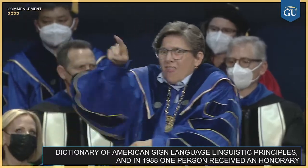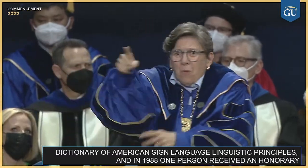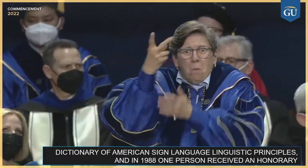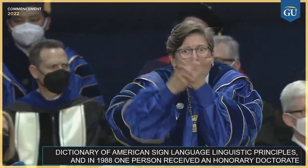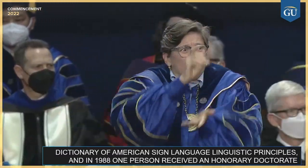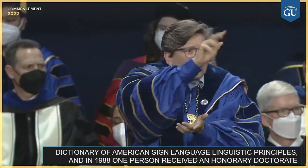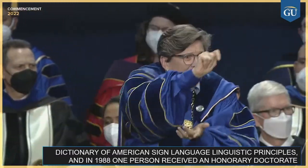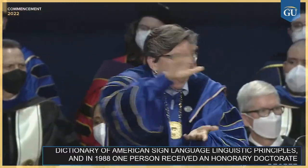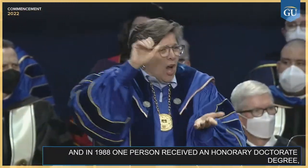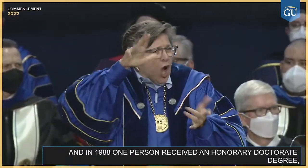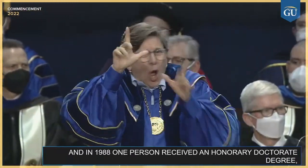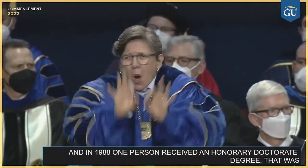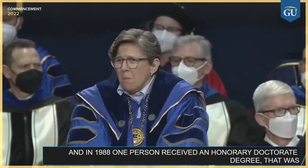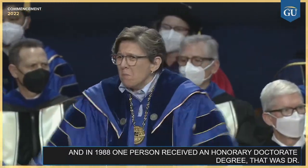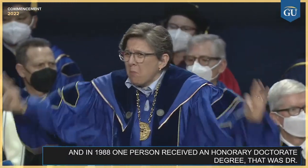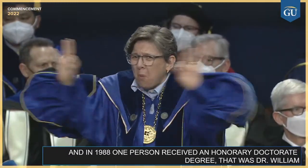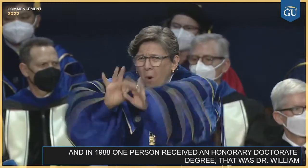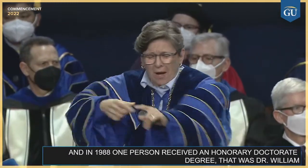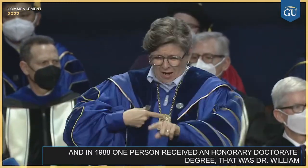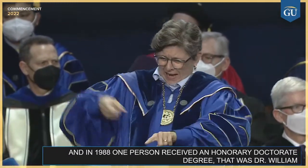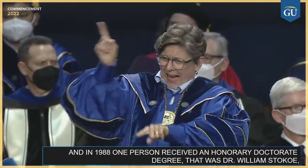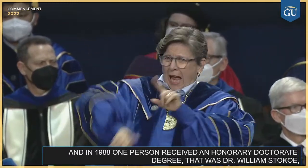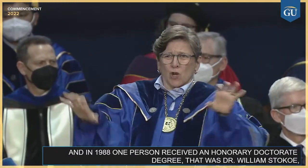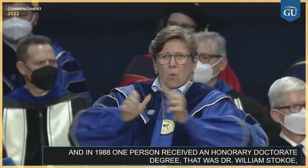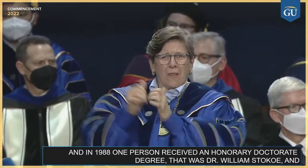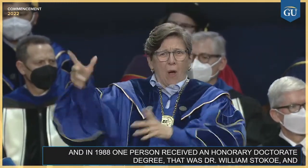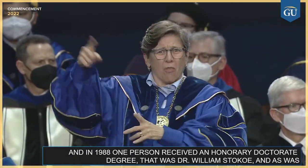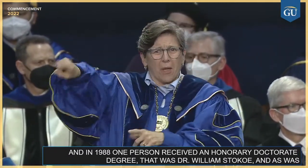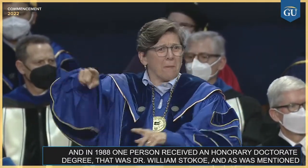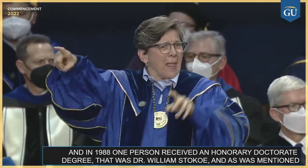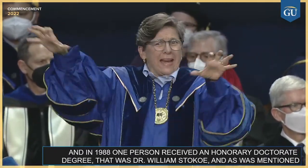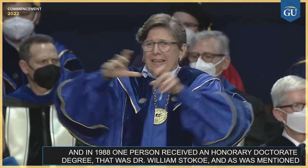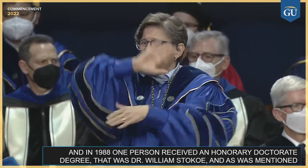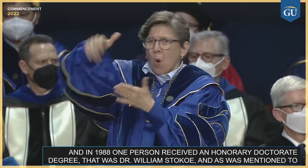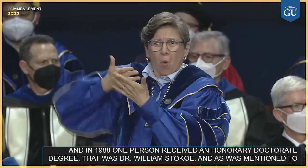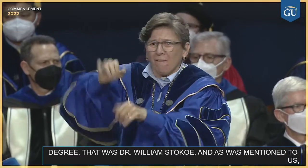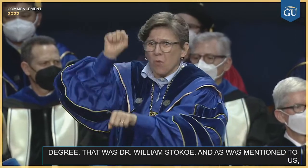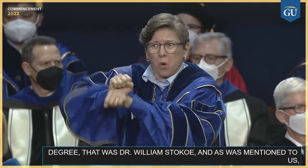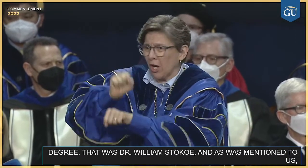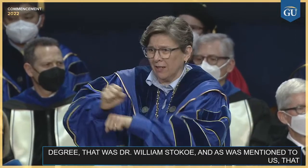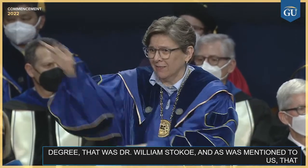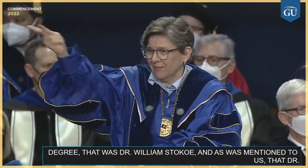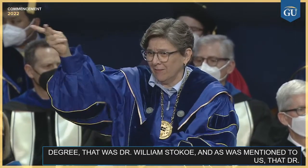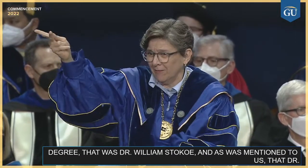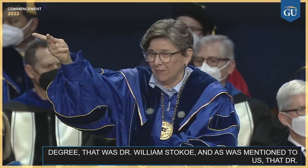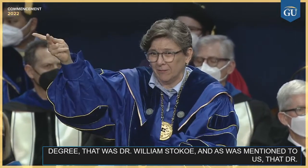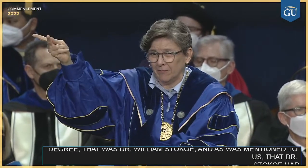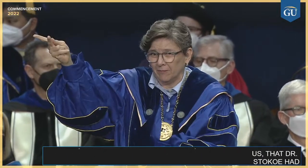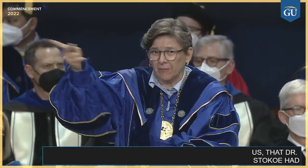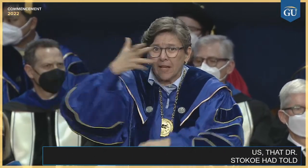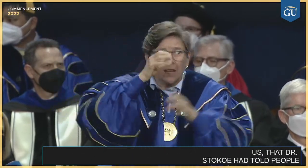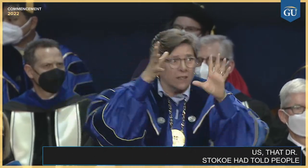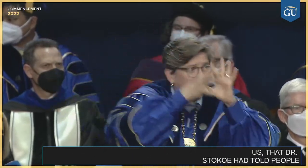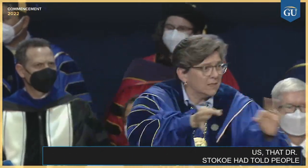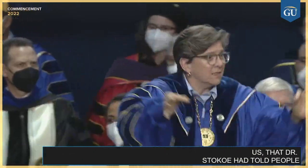time and time again that it was both Dot and Carl who were equally important to doing this work, and that they couldn't have done it if it weren't for the two of them working with